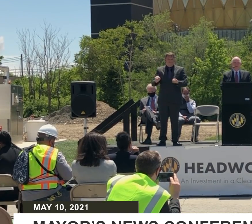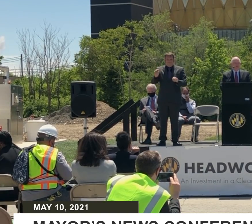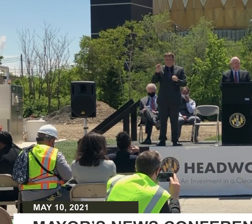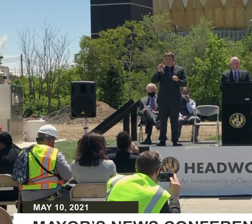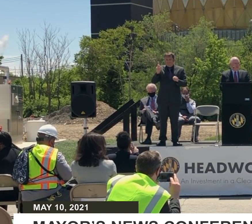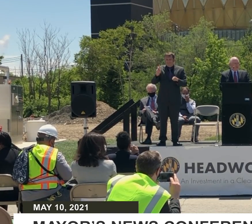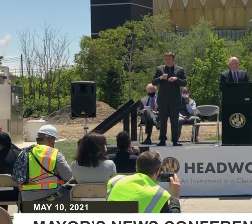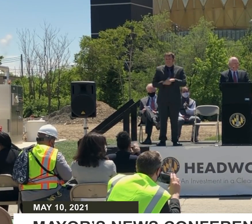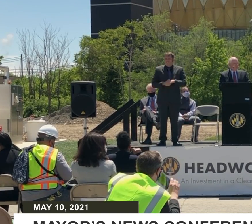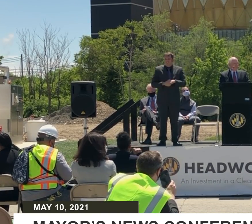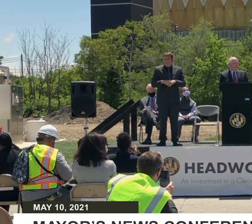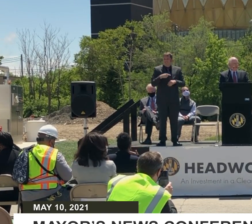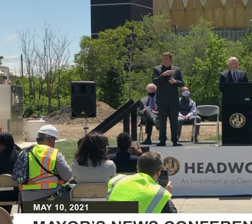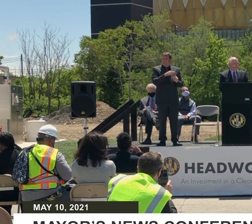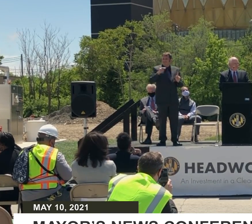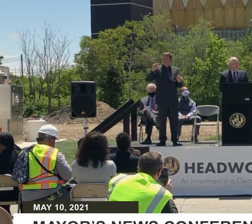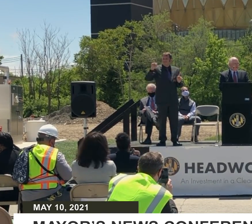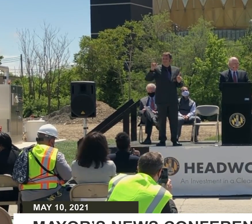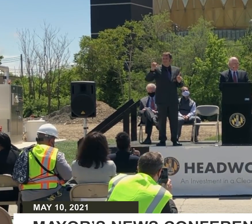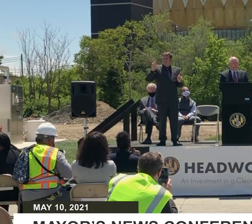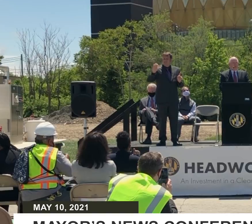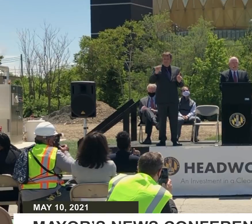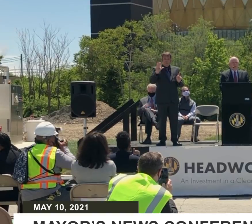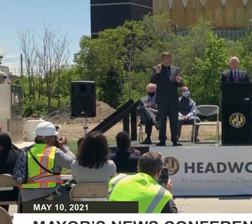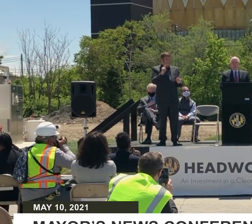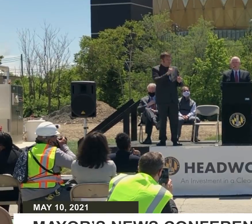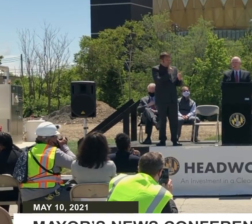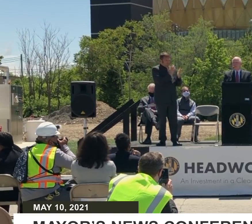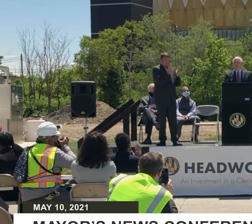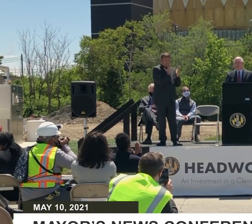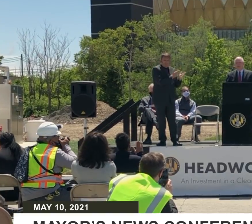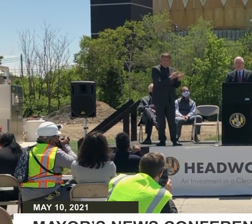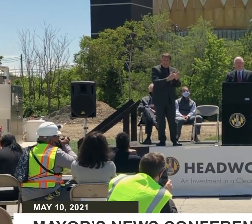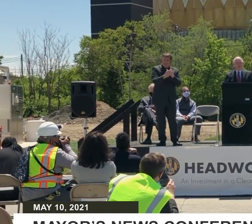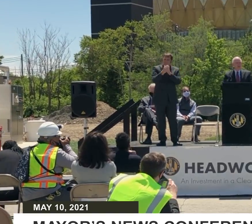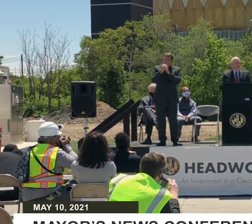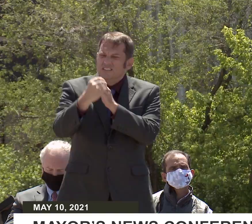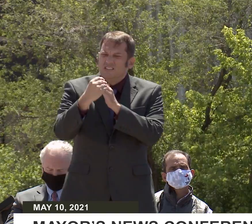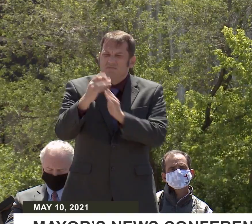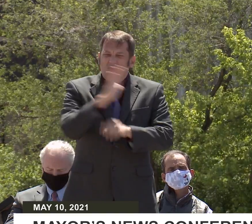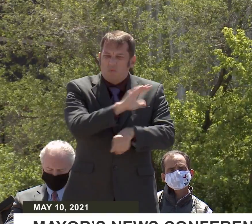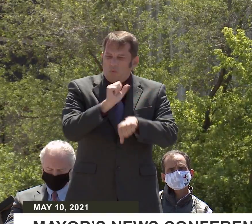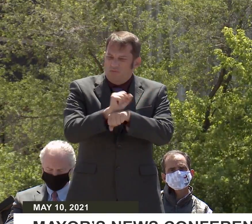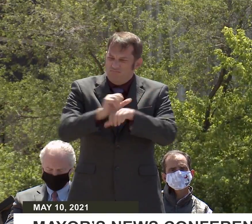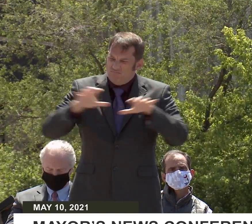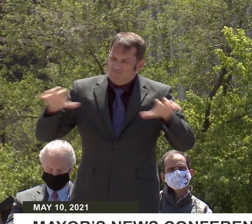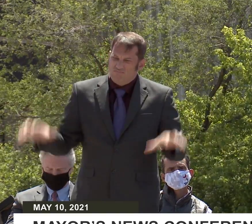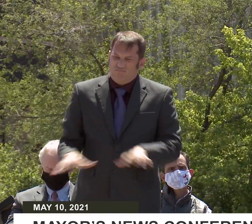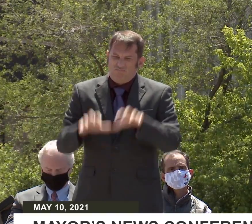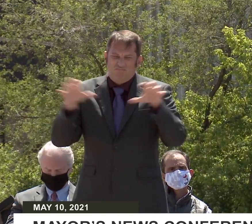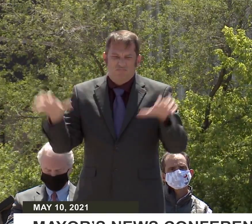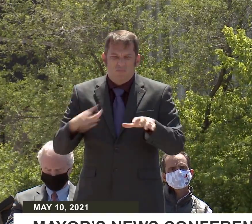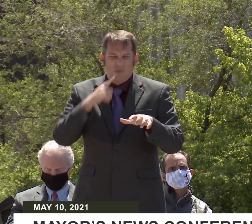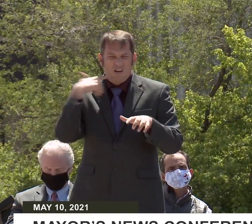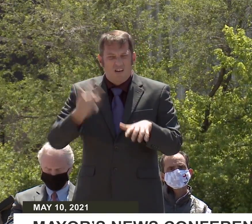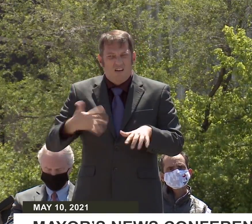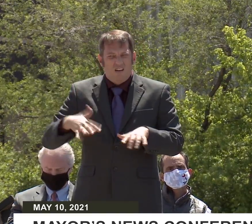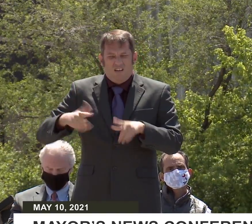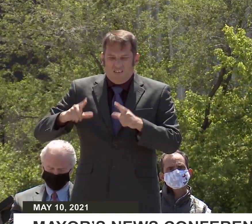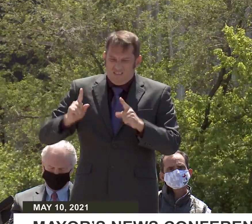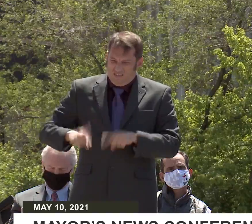Baltimore City. You have perhaps the most challenging job of any of us, and you've stepped forward with great